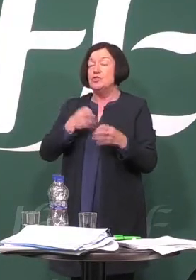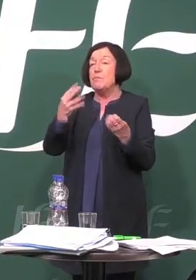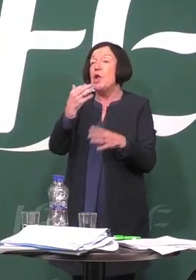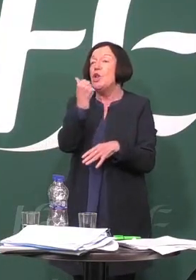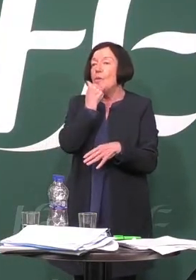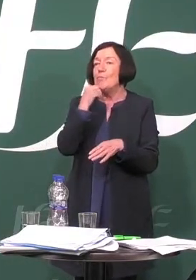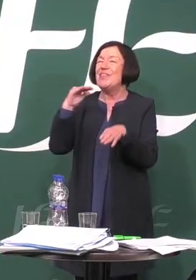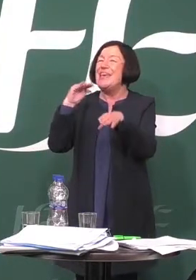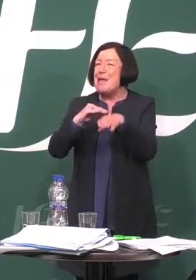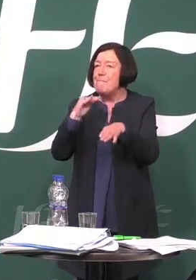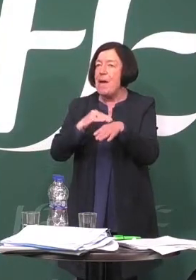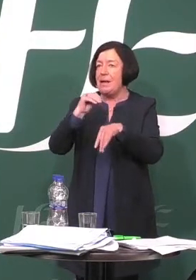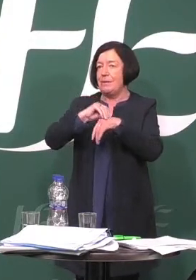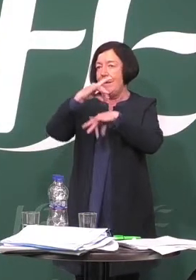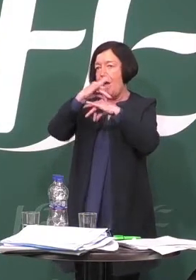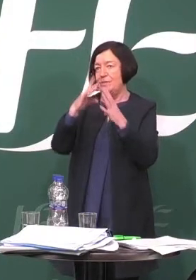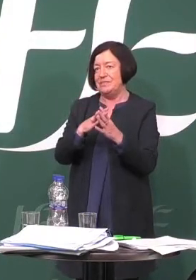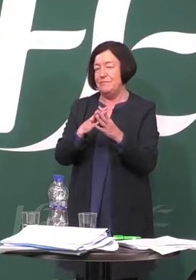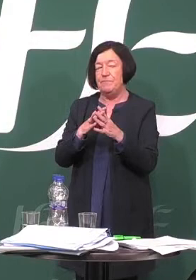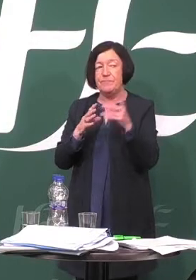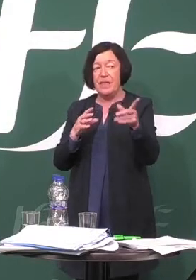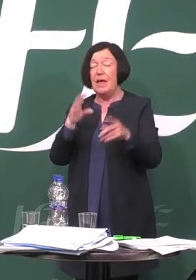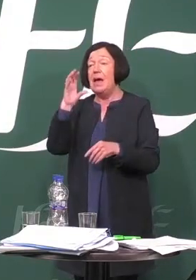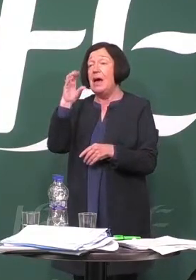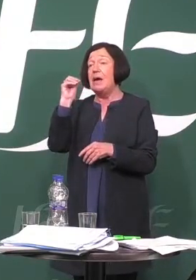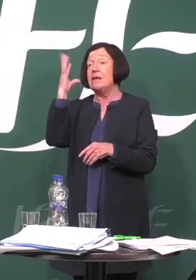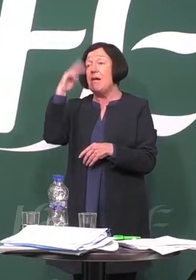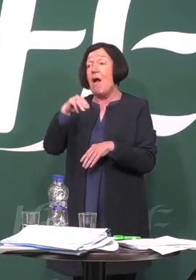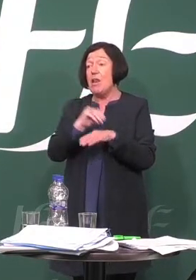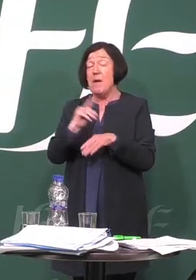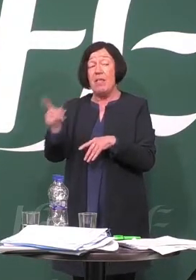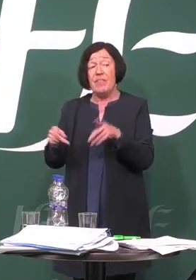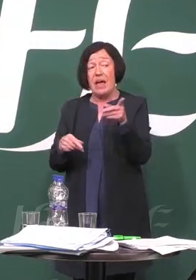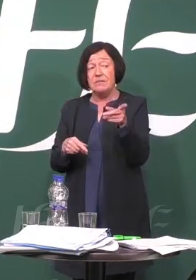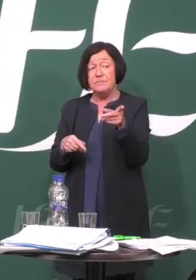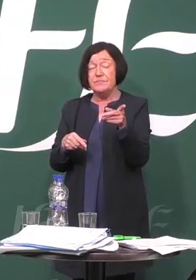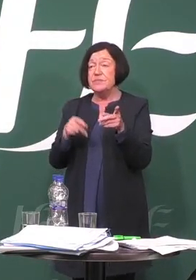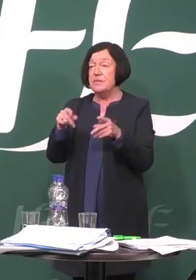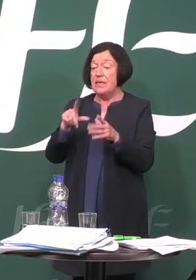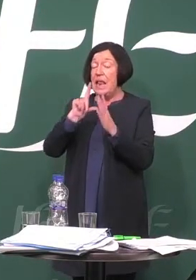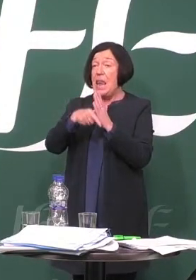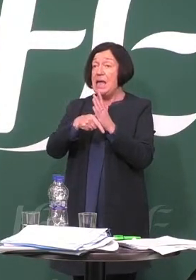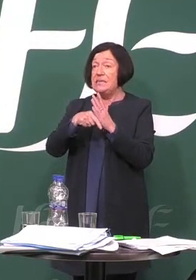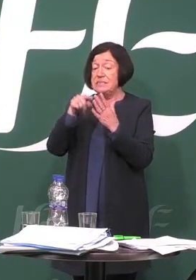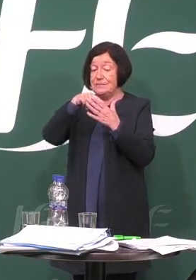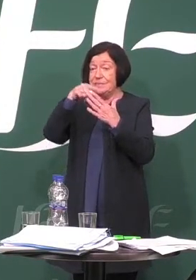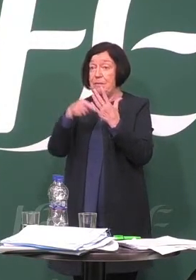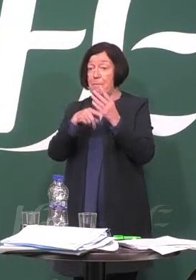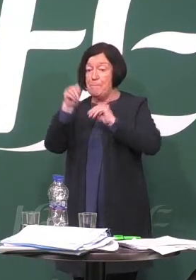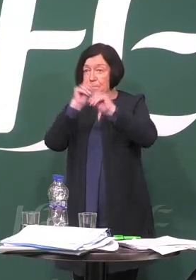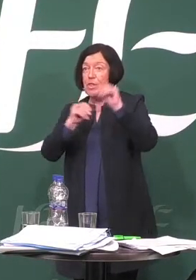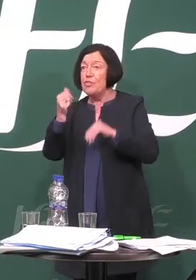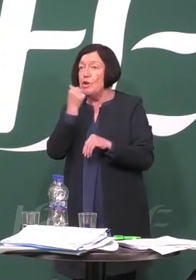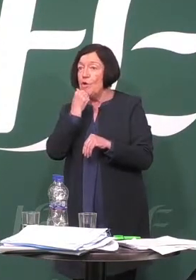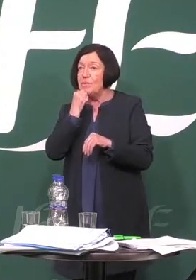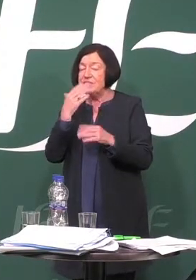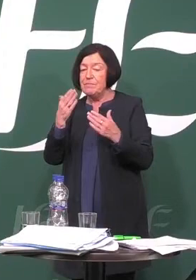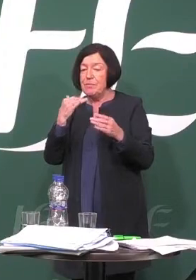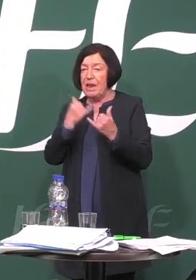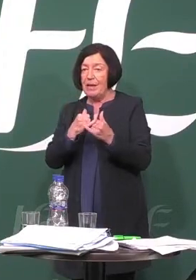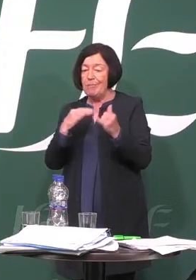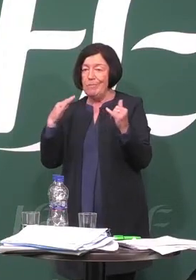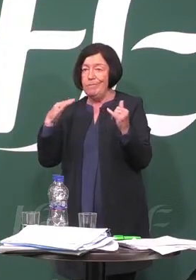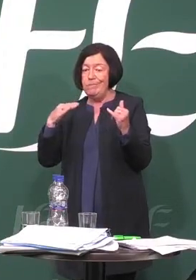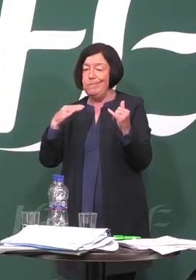but the impact on hospitalizations and ITU. And Colin, just on that, the latest modelling, like the numbers seem to be plateauing, as you